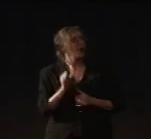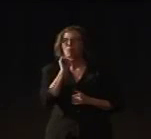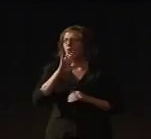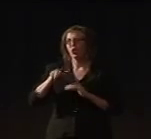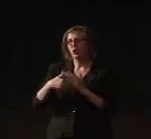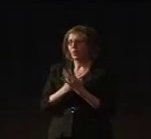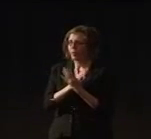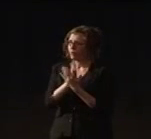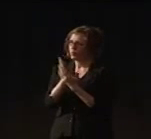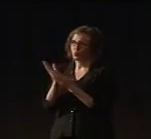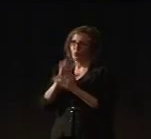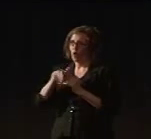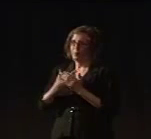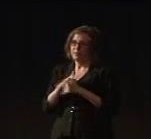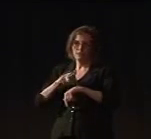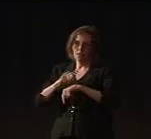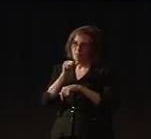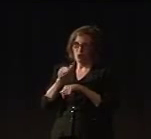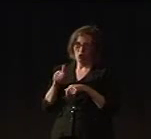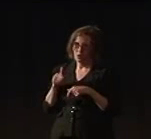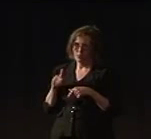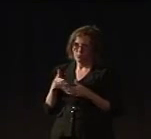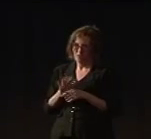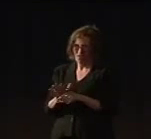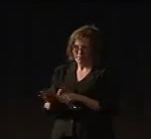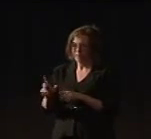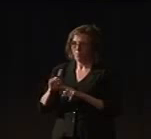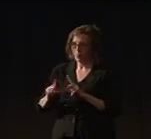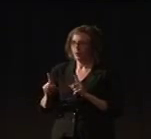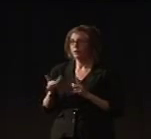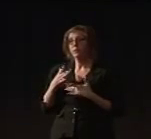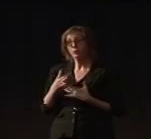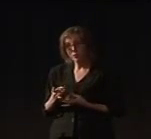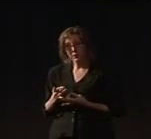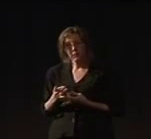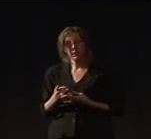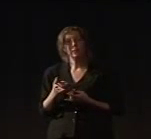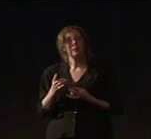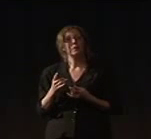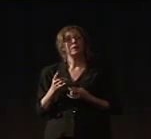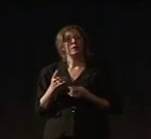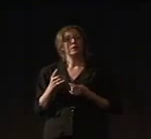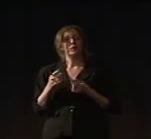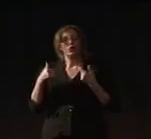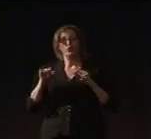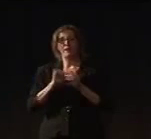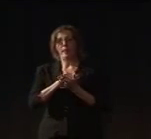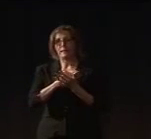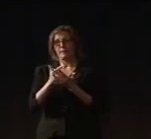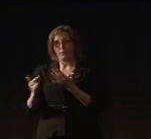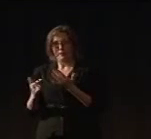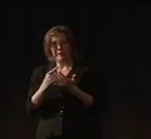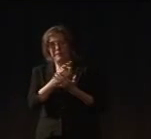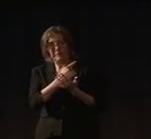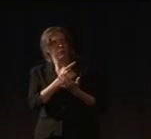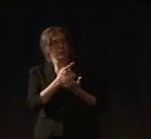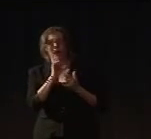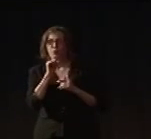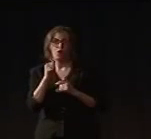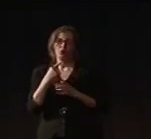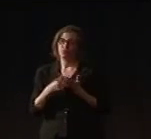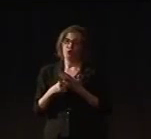because the time is short, but it was interesting to see then in this sort of series, and I'm not going to talk about